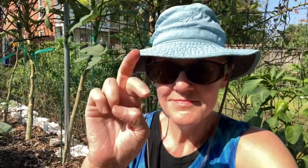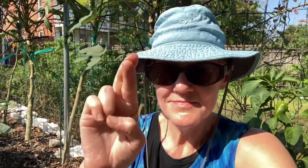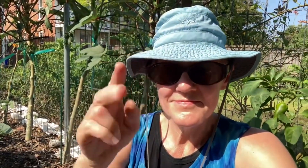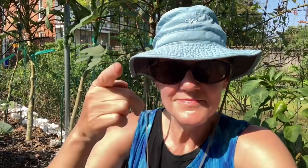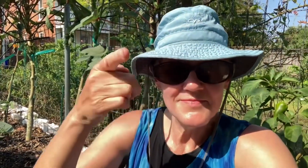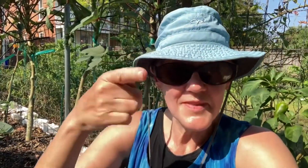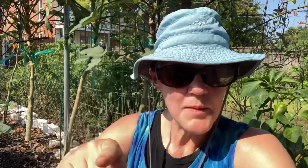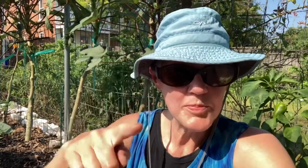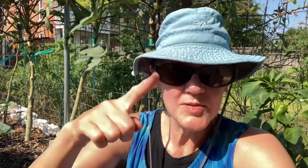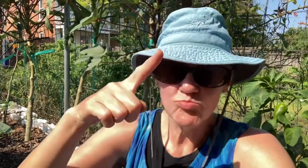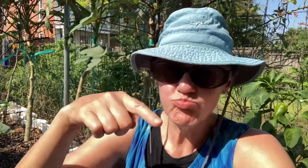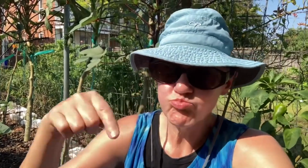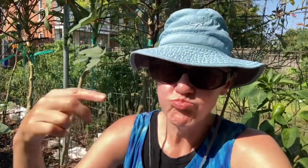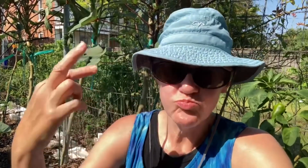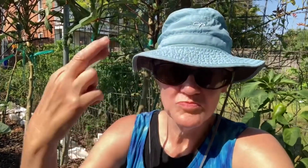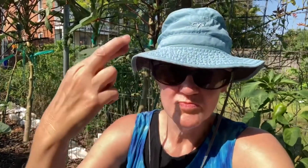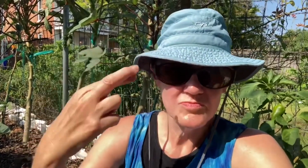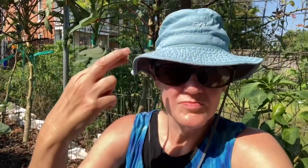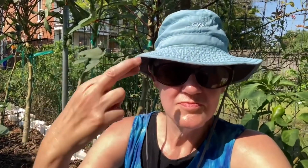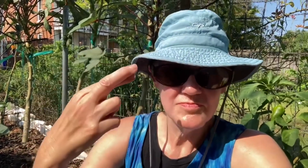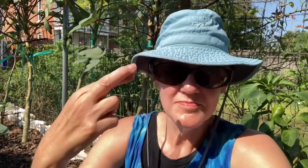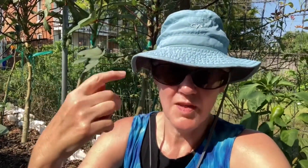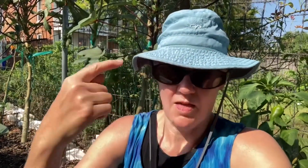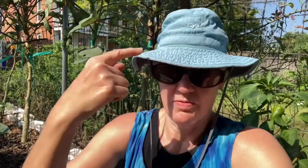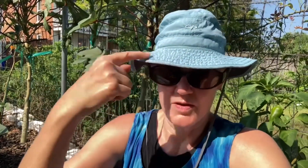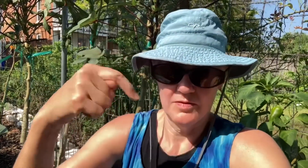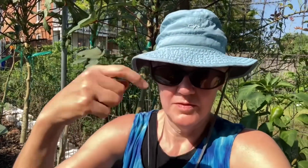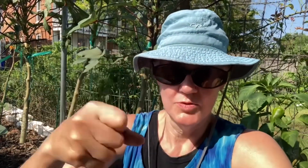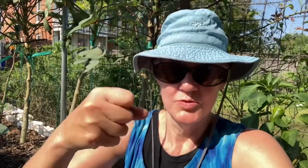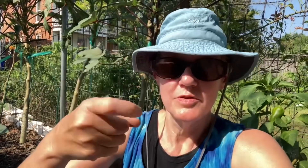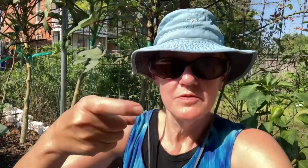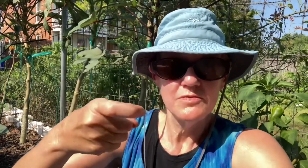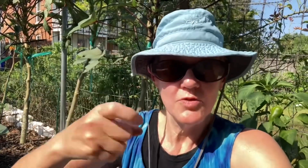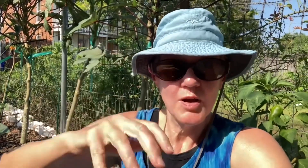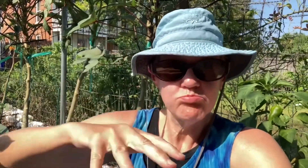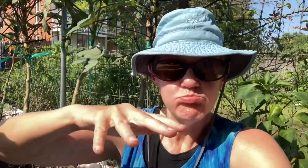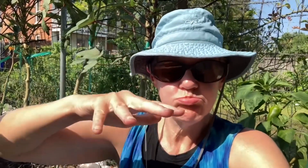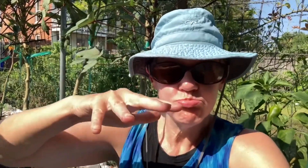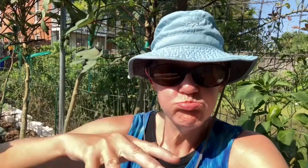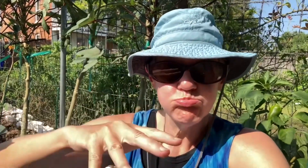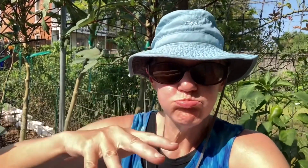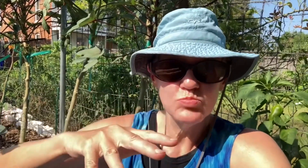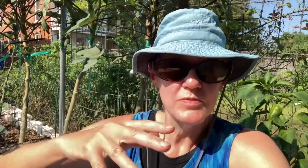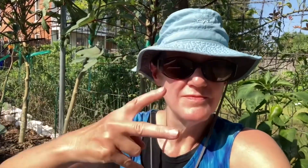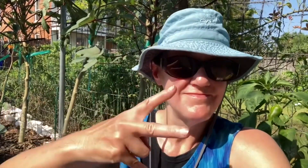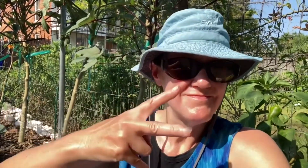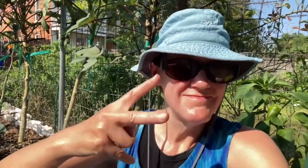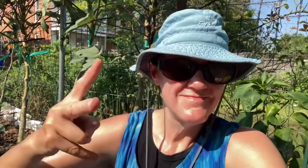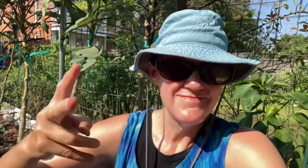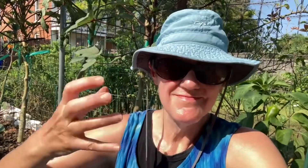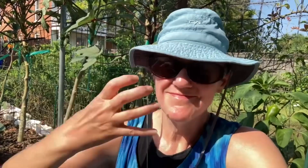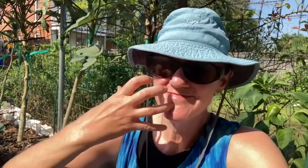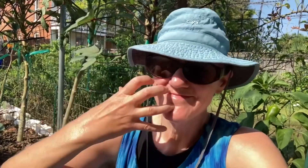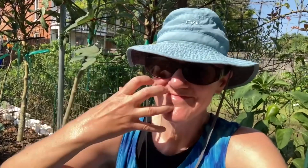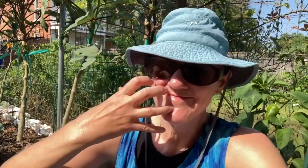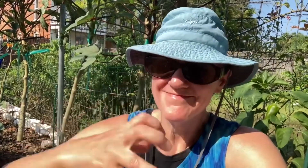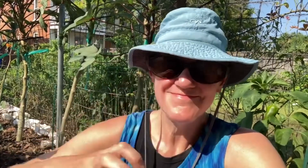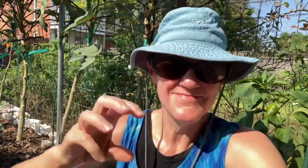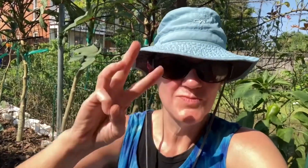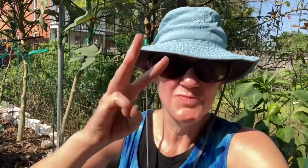Now, blossom end rot happens for a variety of reasons. And I think this year it's because of the stress of the extreme